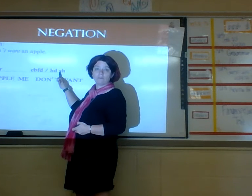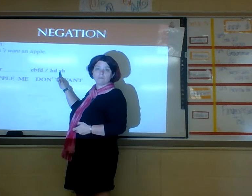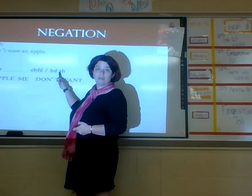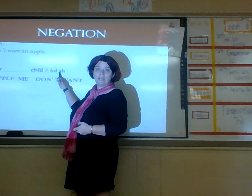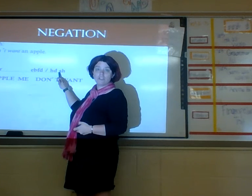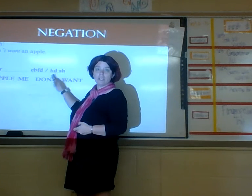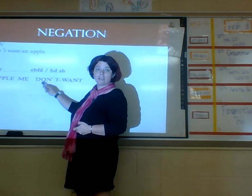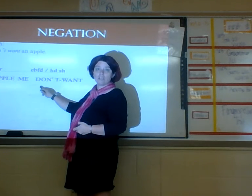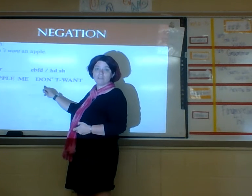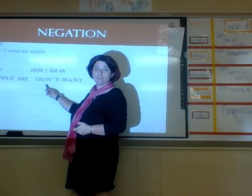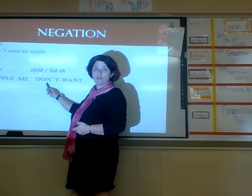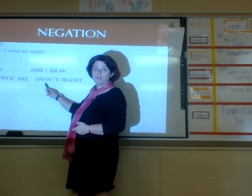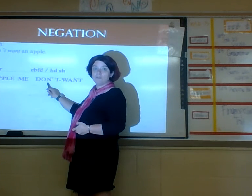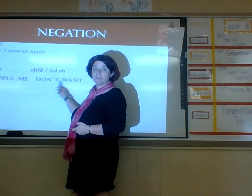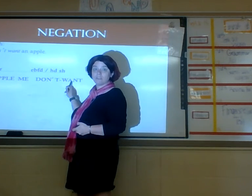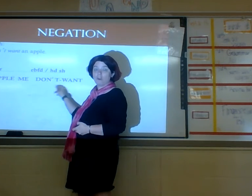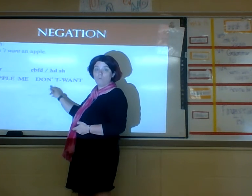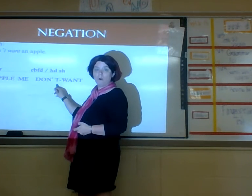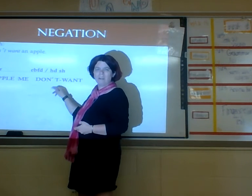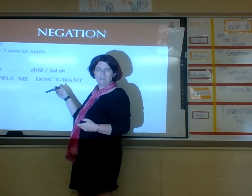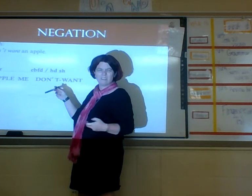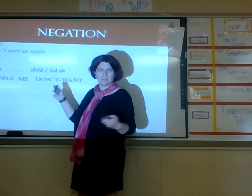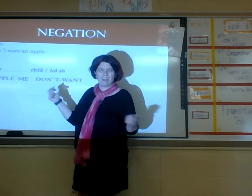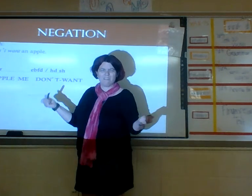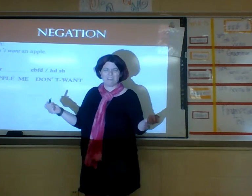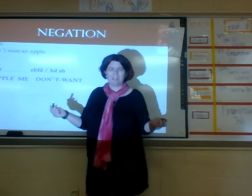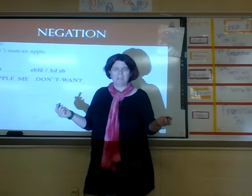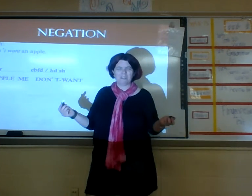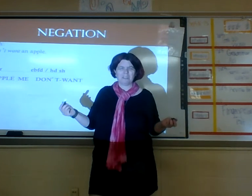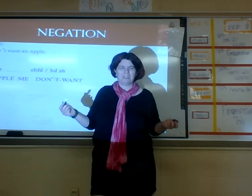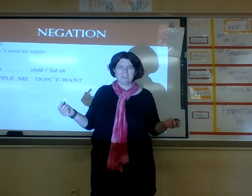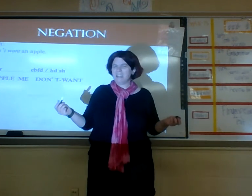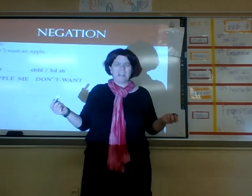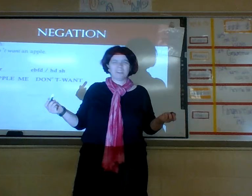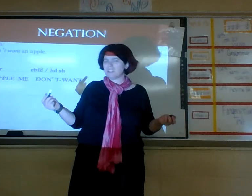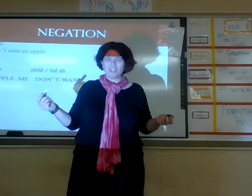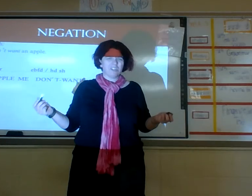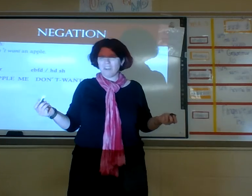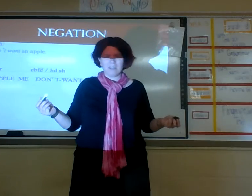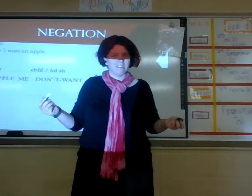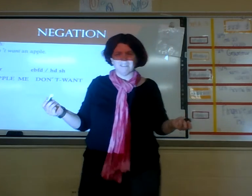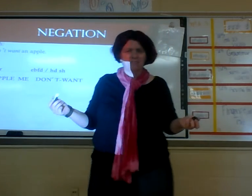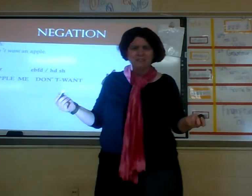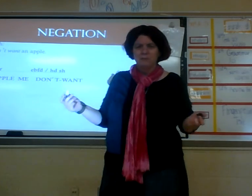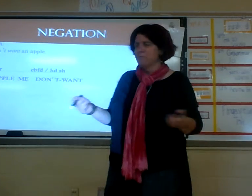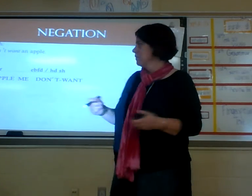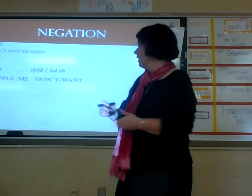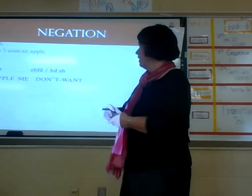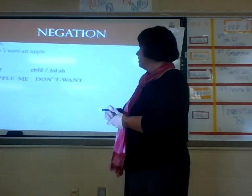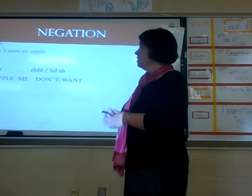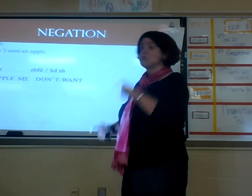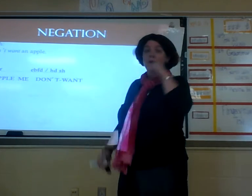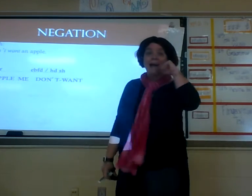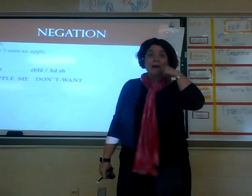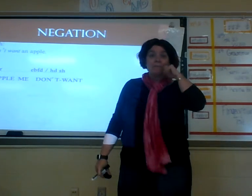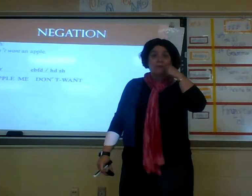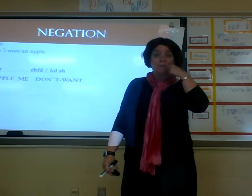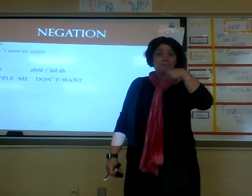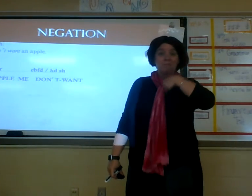as the head shake showing you that the don't want is going to have that look, and you're going to shake your head. Okay? So apple,